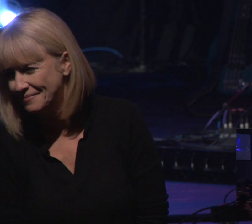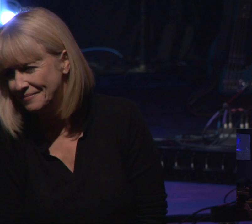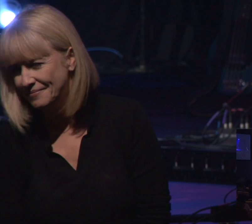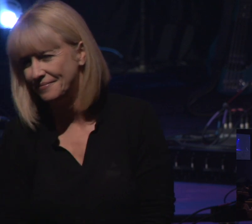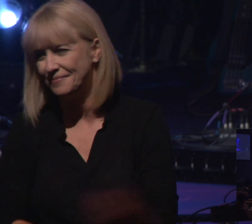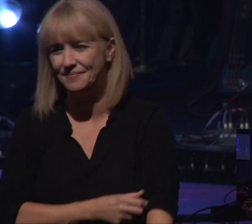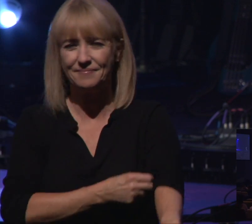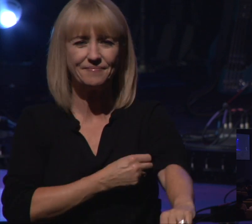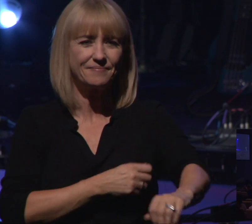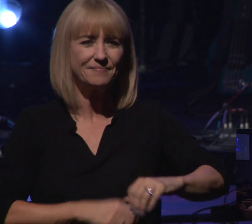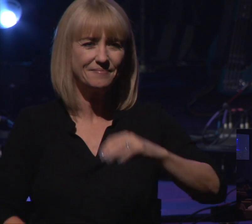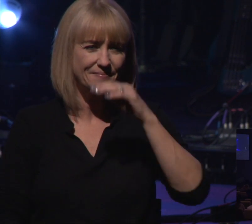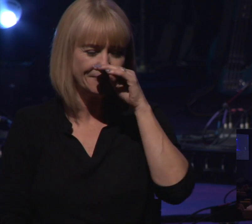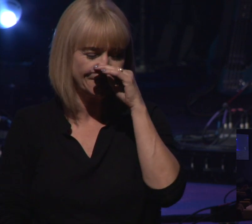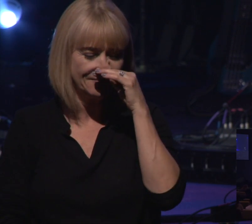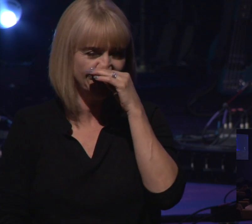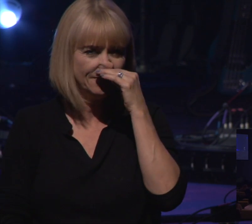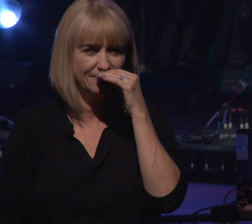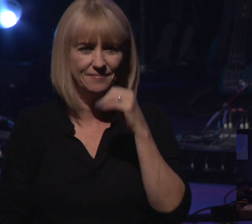Now, if you, yeah.